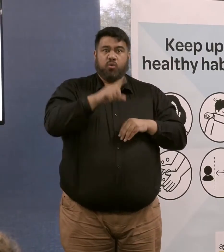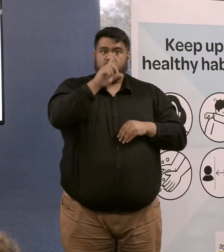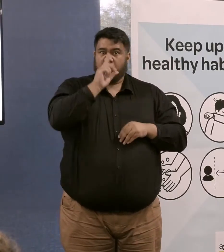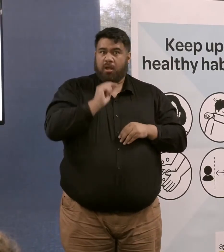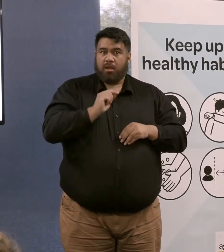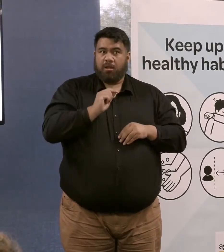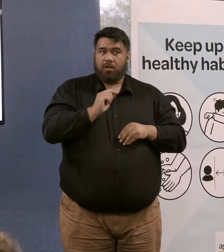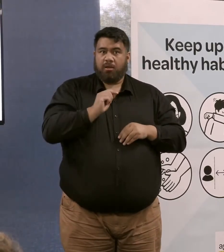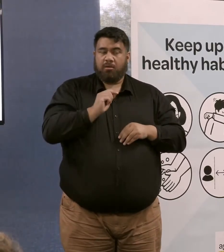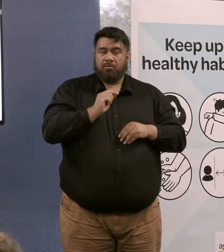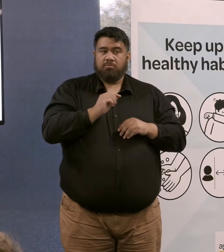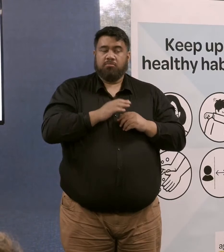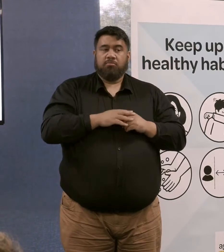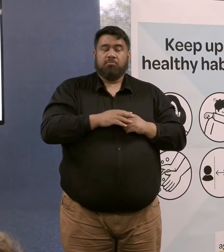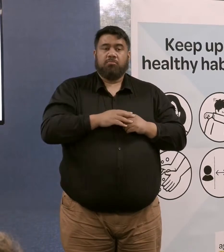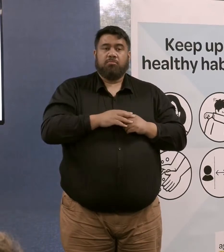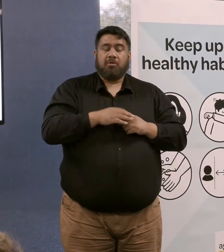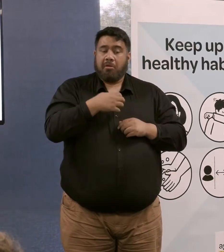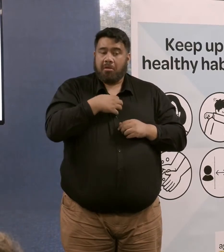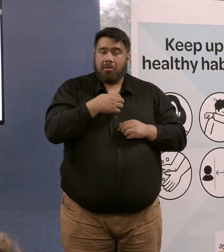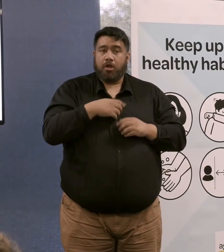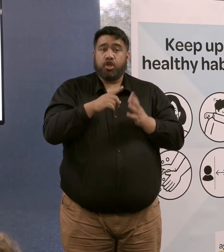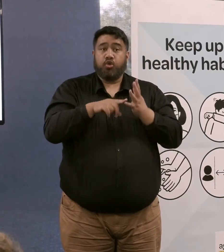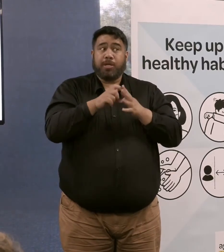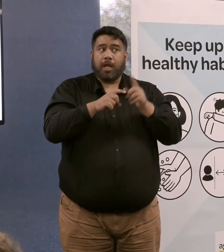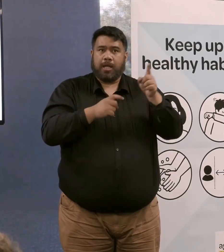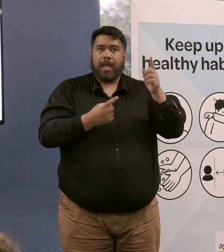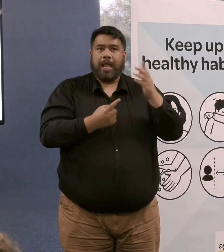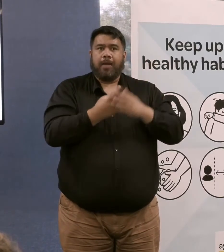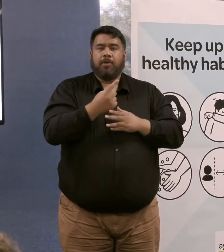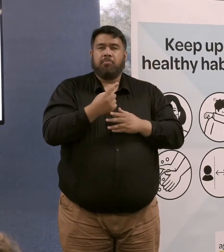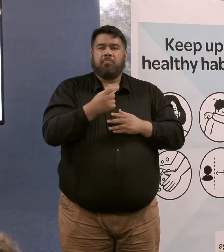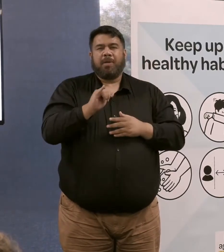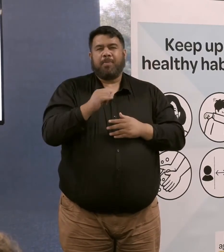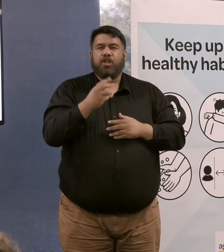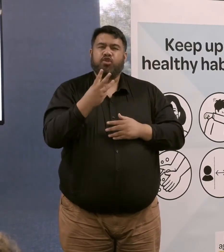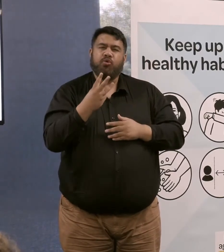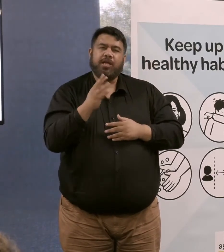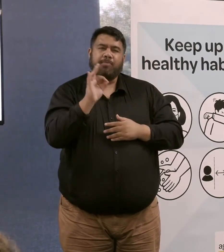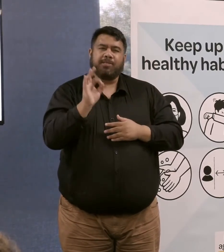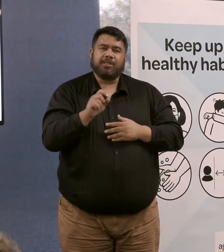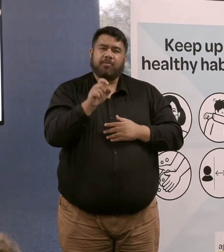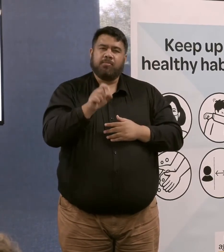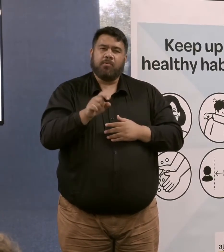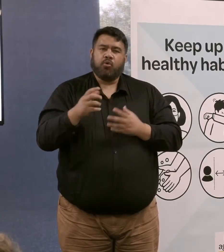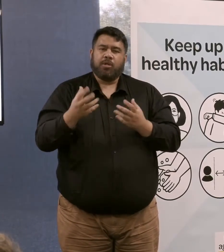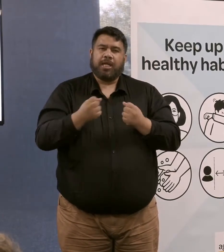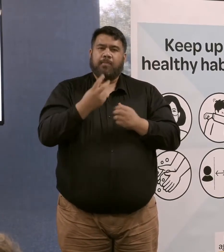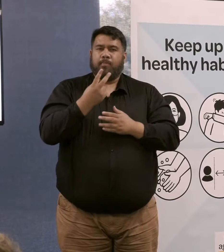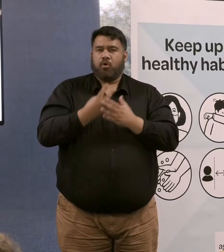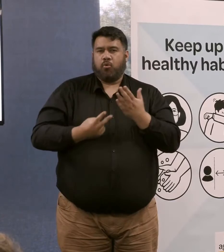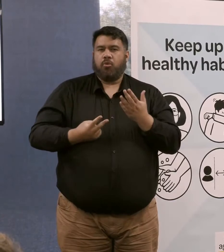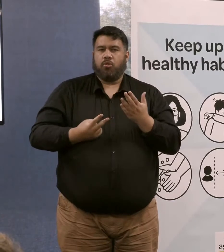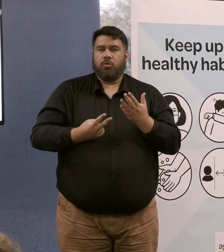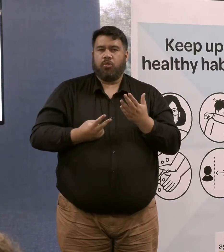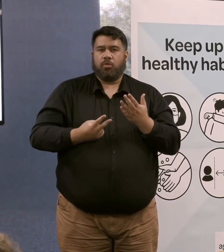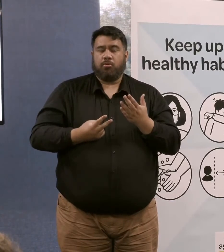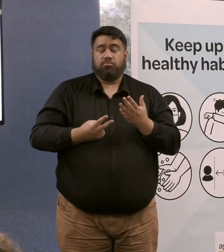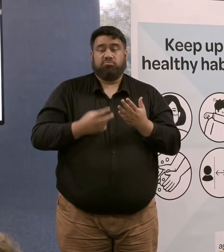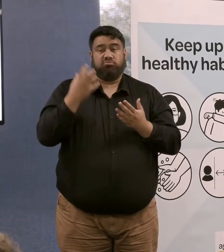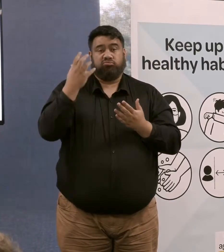Around 3% of people, they have found this in the UK, and that people can be particularly unwell with that. So all the more reason